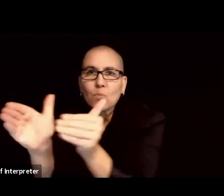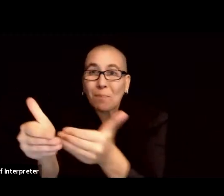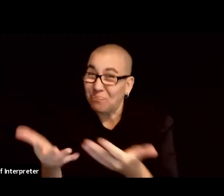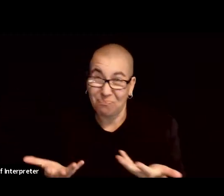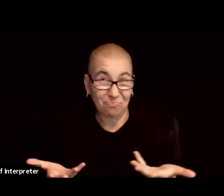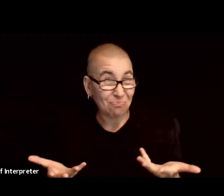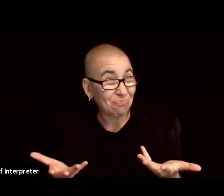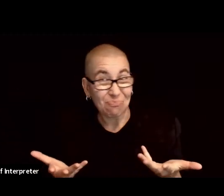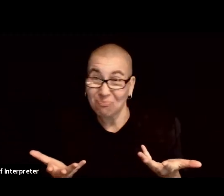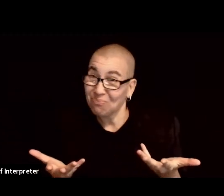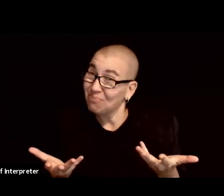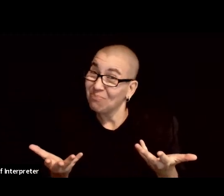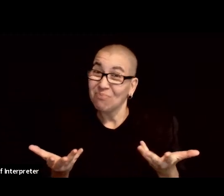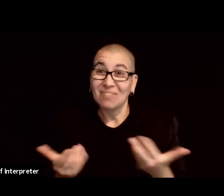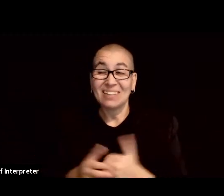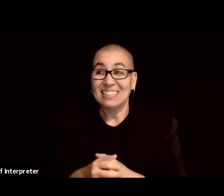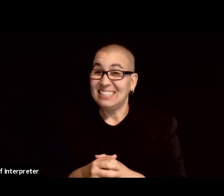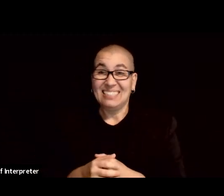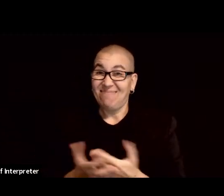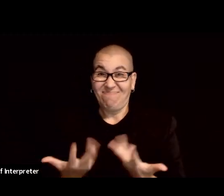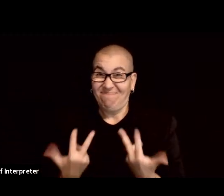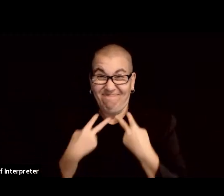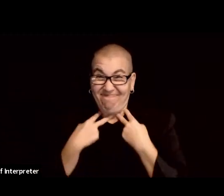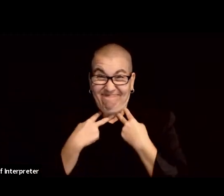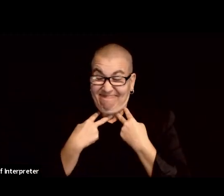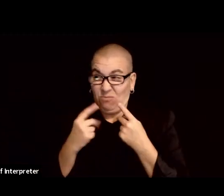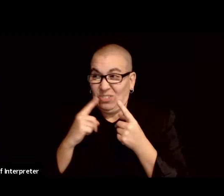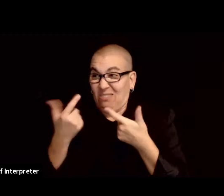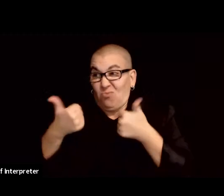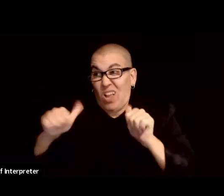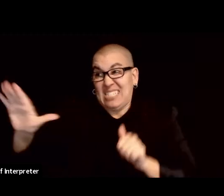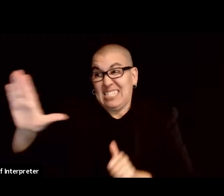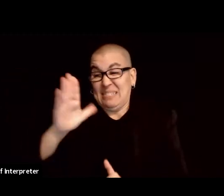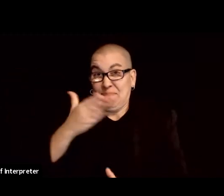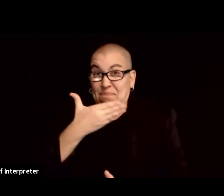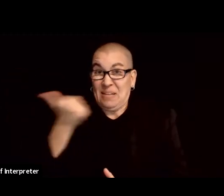setting that these cases are happening in.